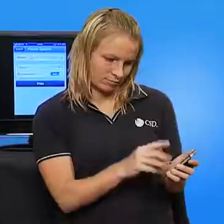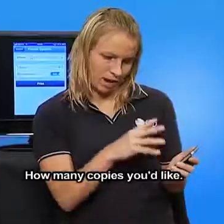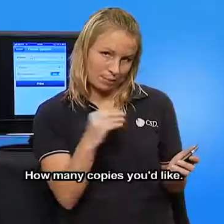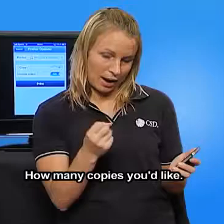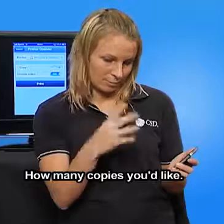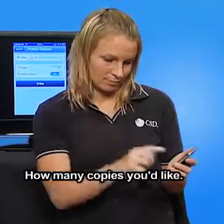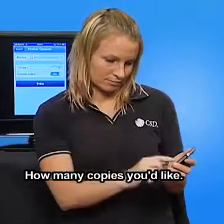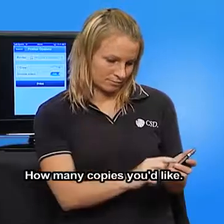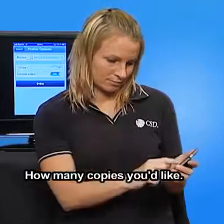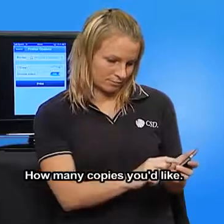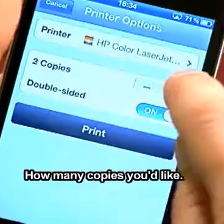How many copies you'd like.